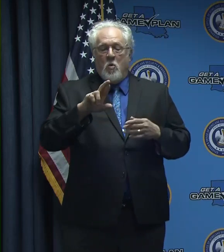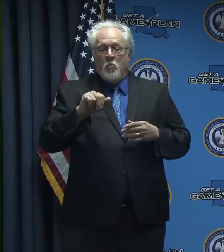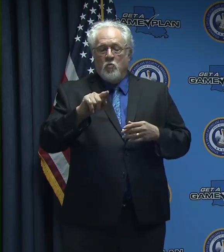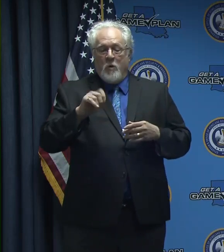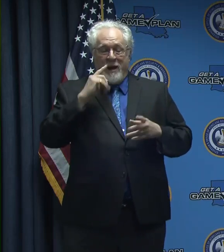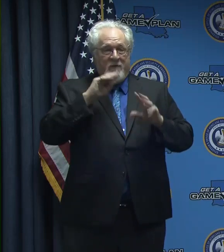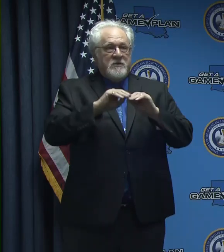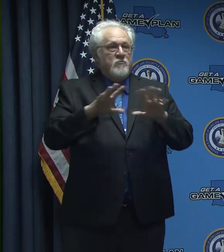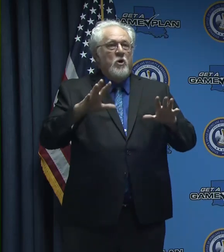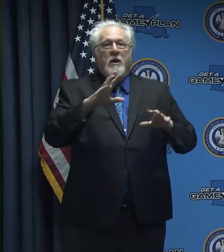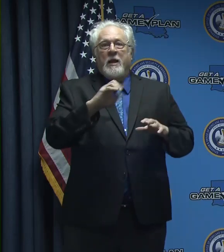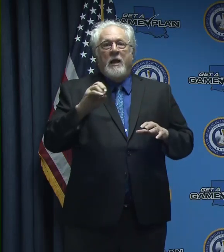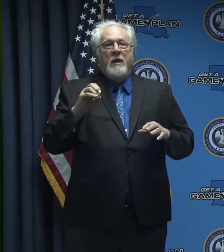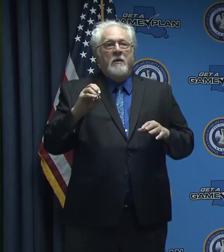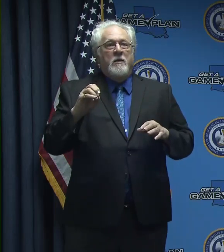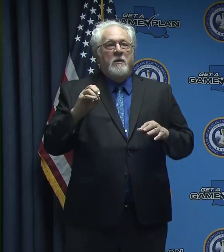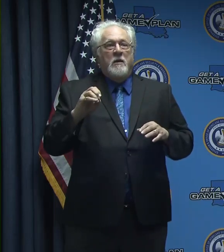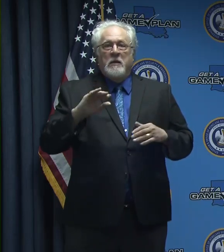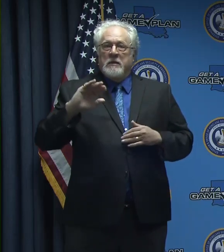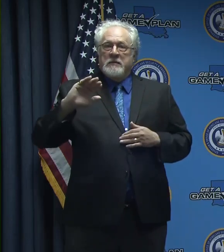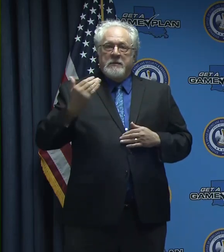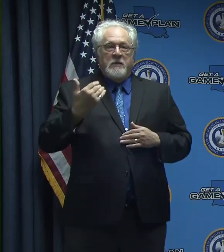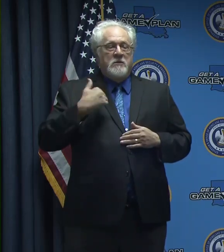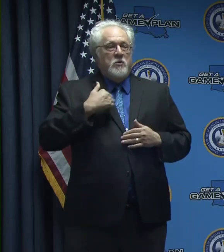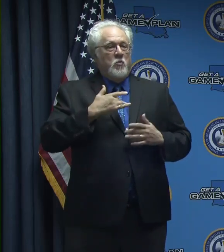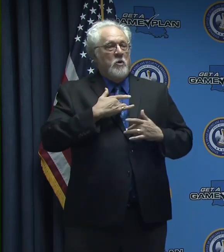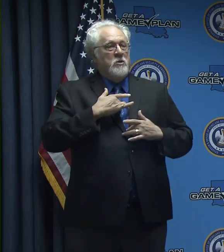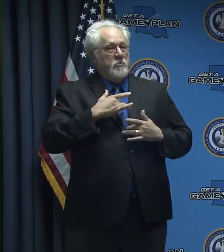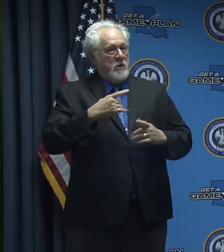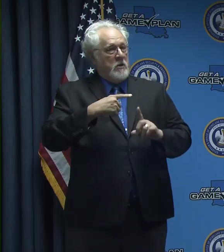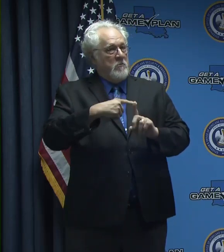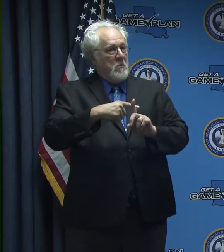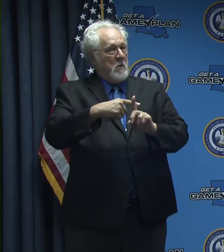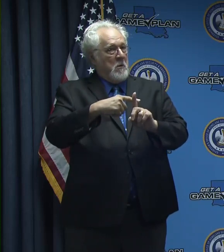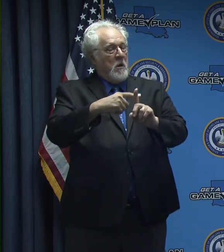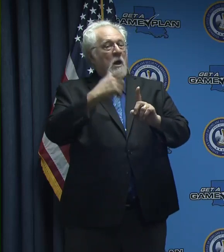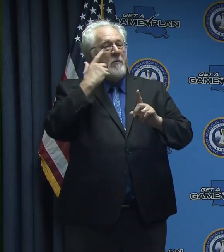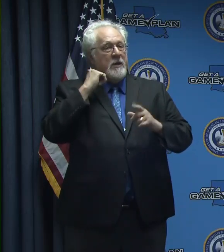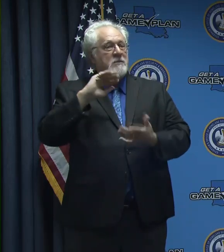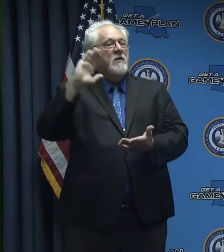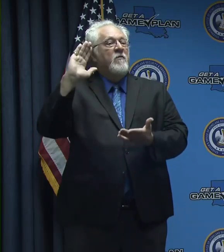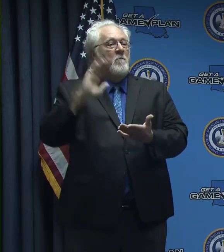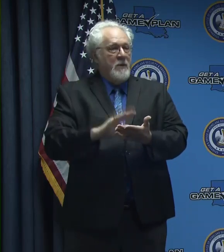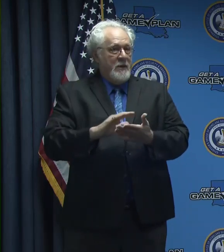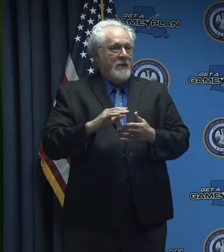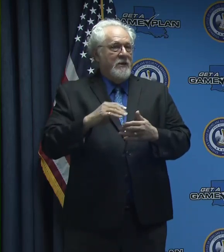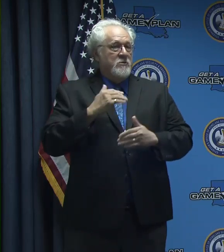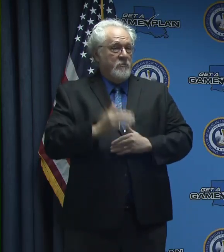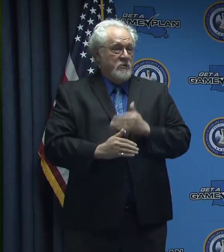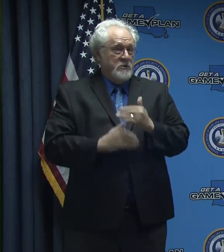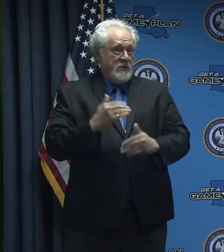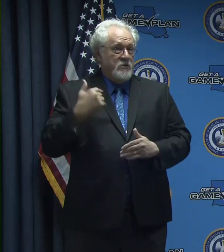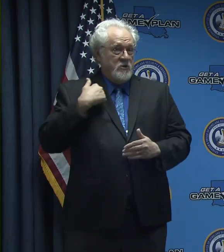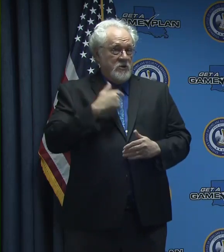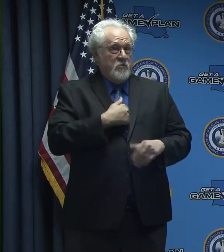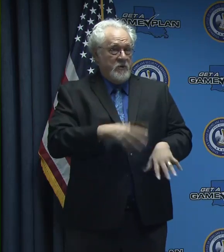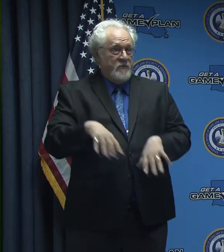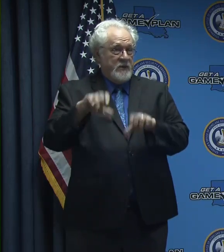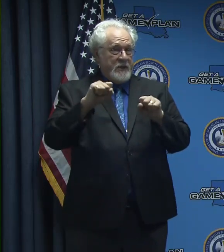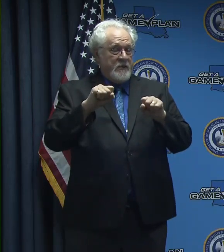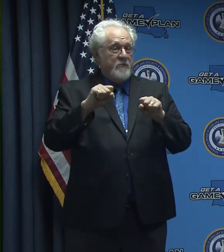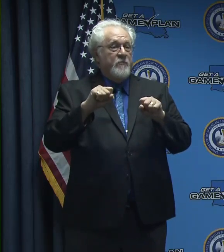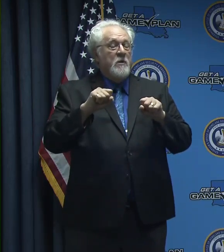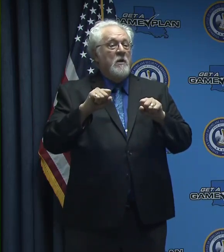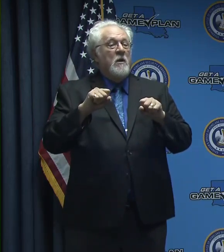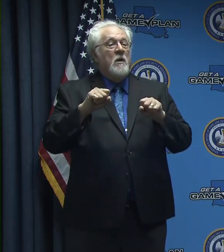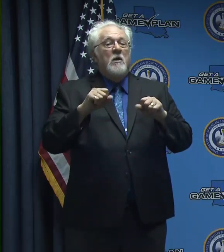and it appears we're trending in a positive direction because of the mitigation measures that we've undertaken,